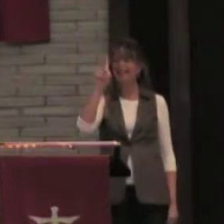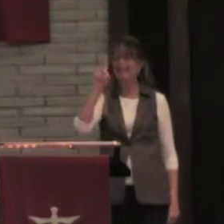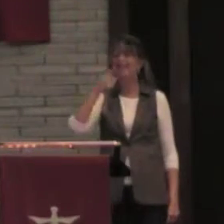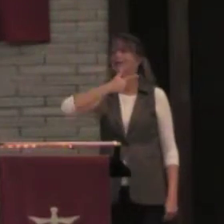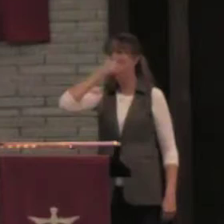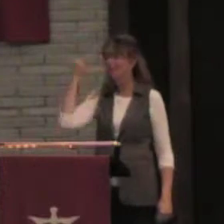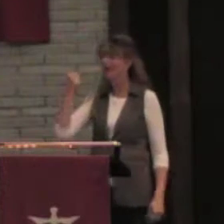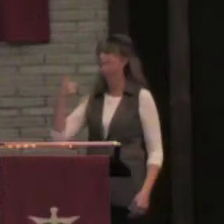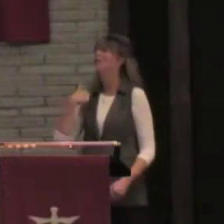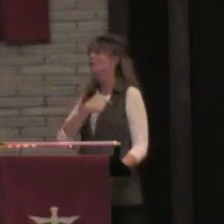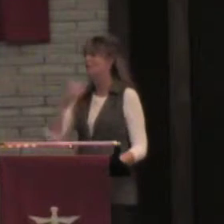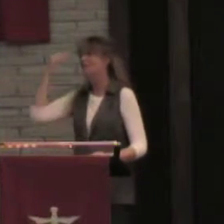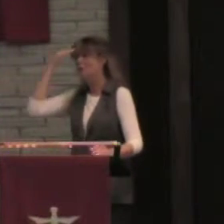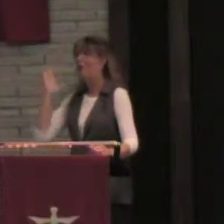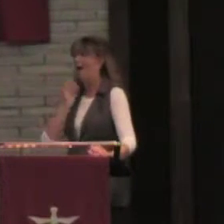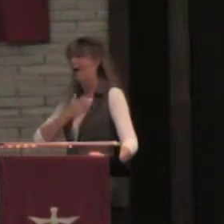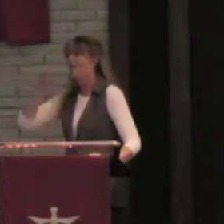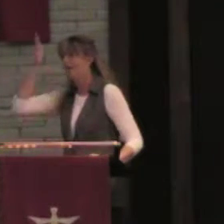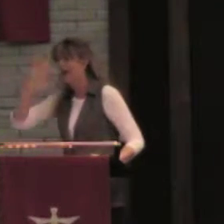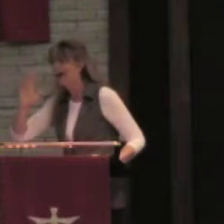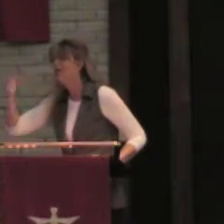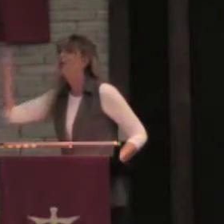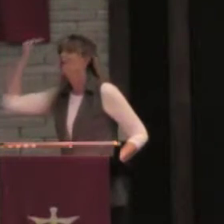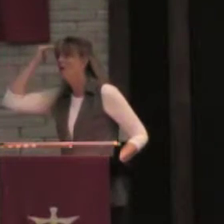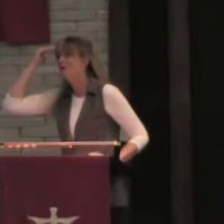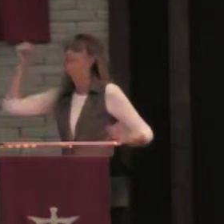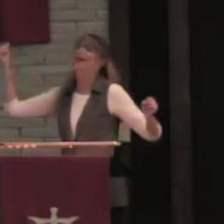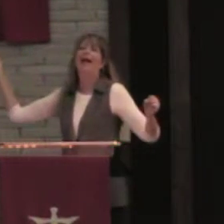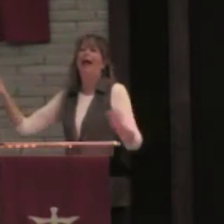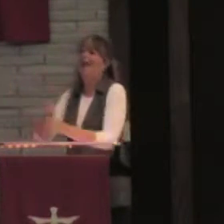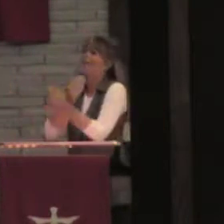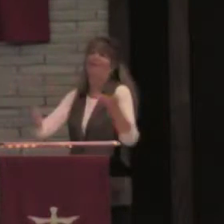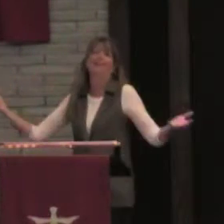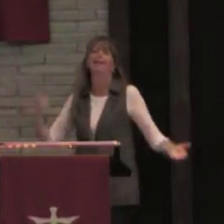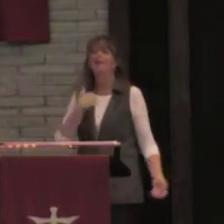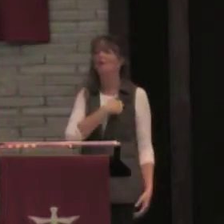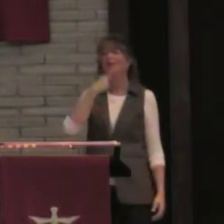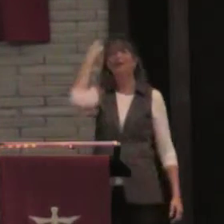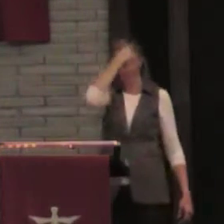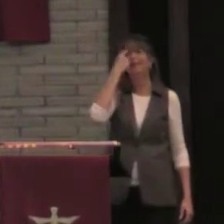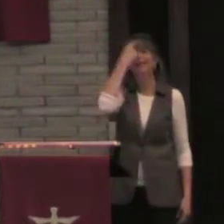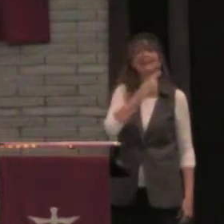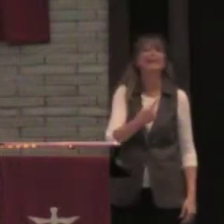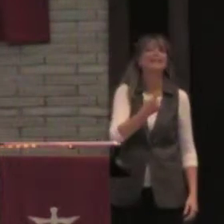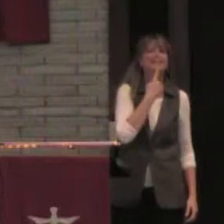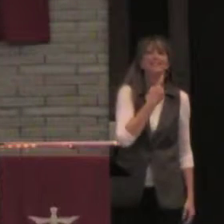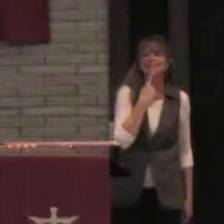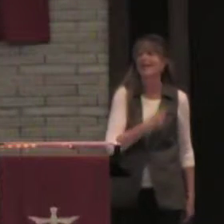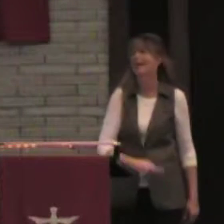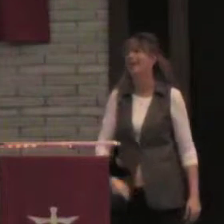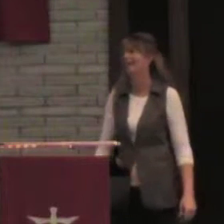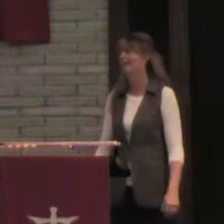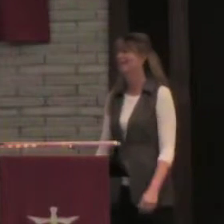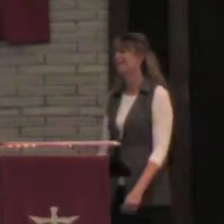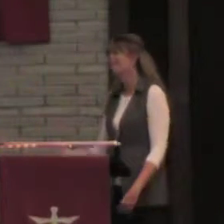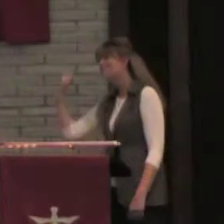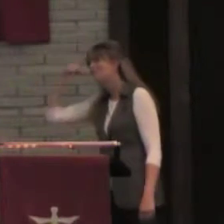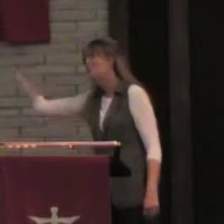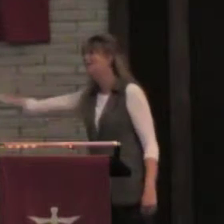And God said, yes, you did, because we know that our God knows everything. What we think, what we